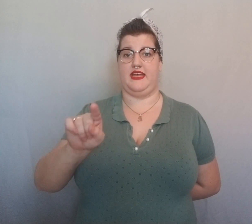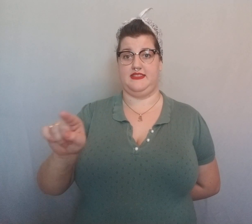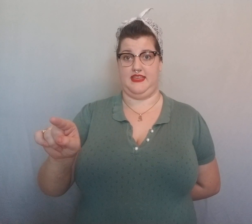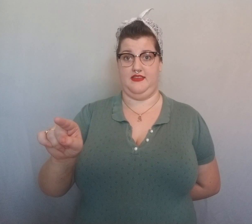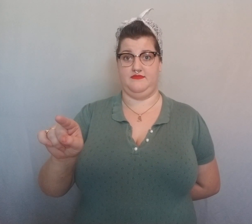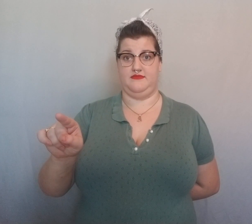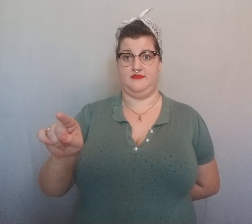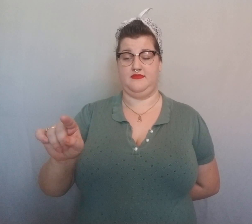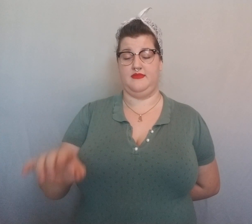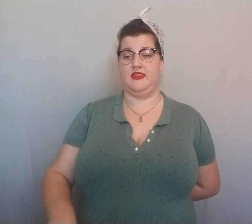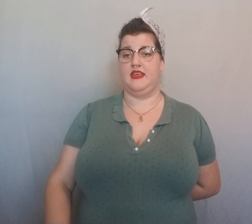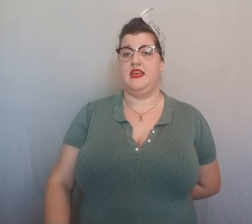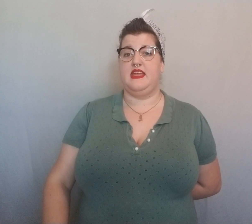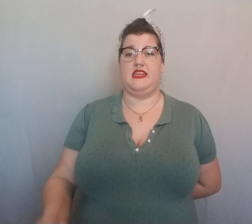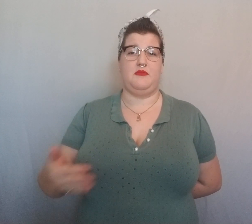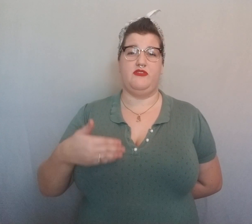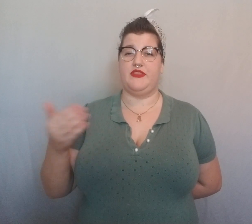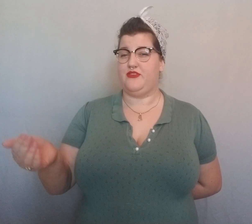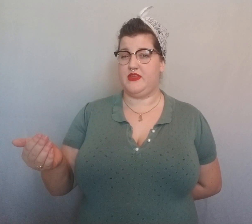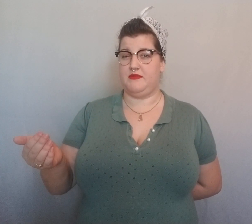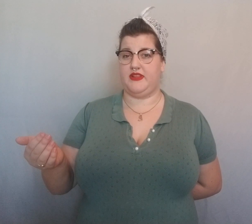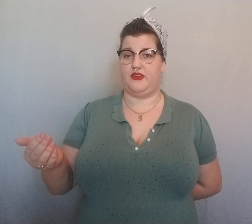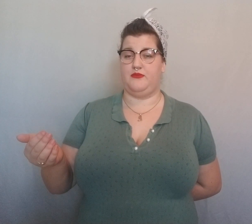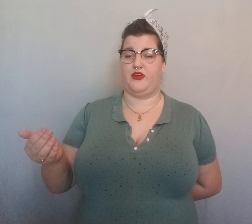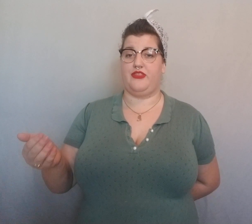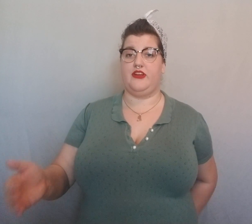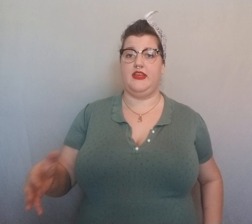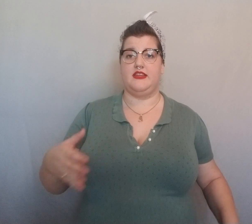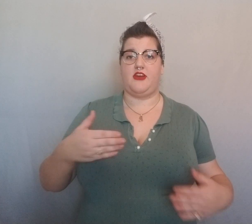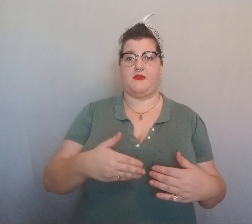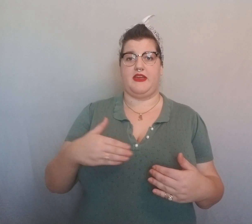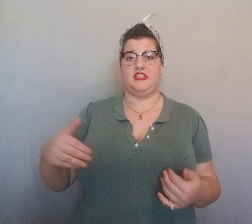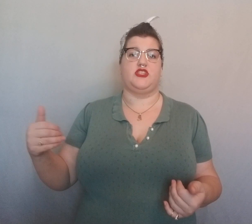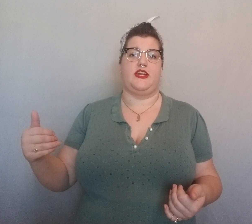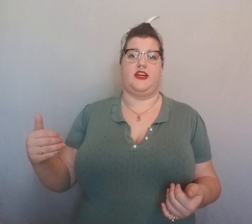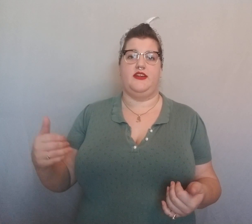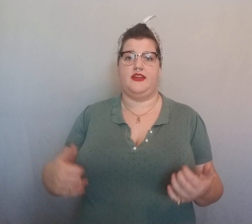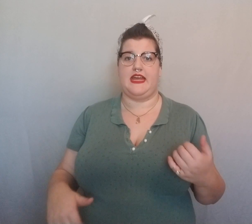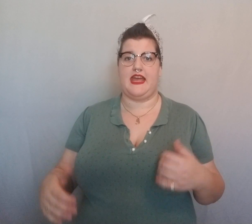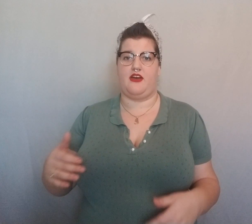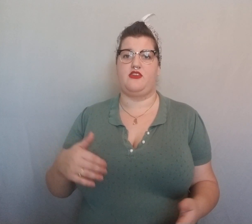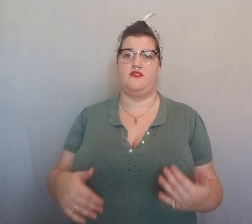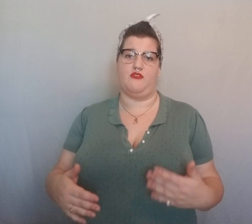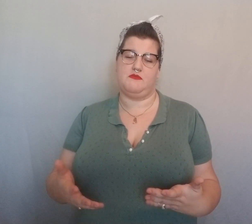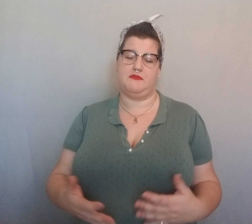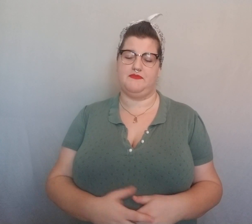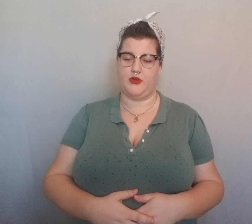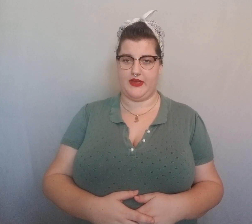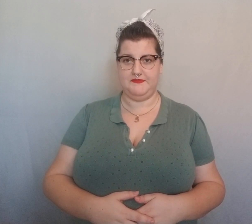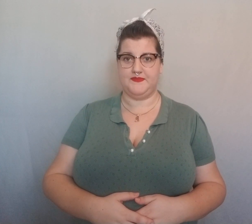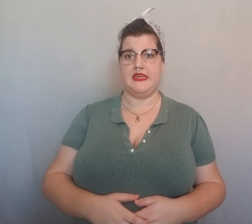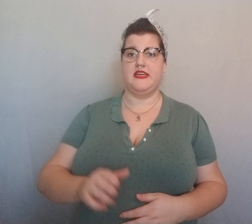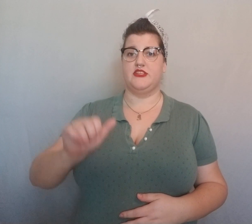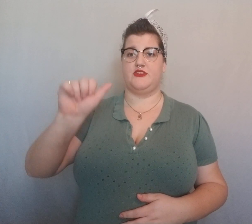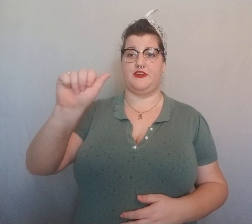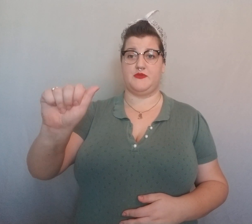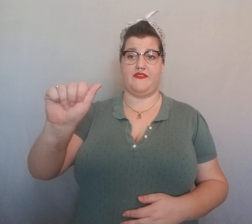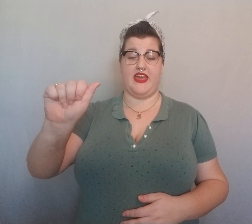Z. Now I'm going to run through them a little more thoroughly and talk about each letter and how you form them, okay? So first we have